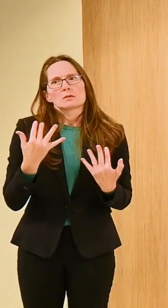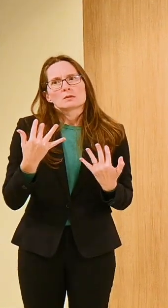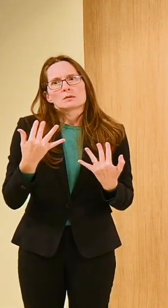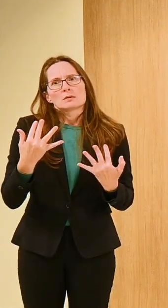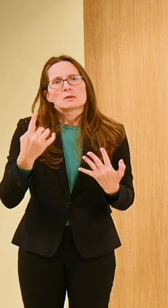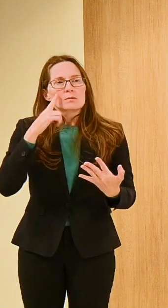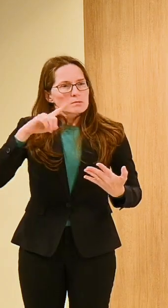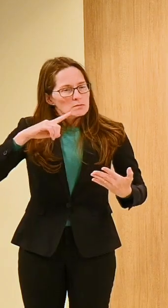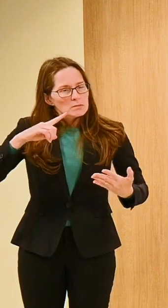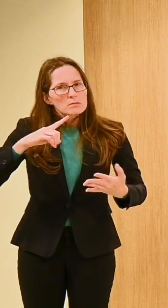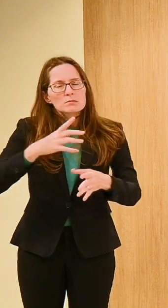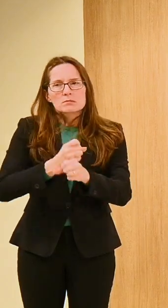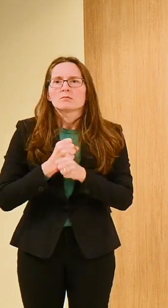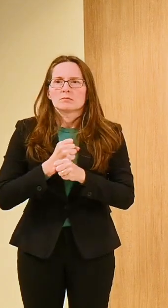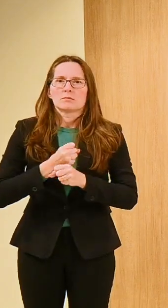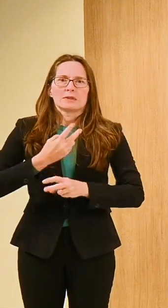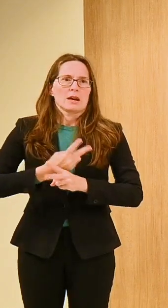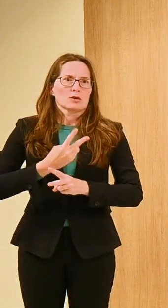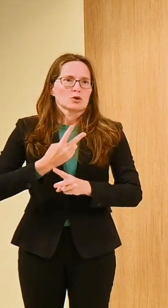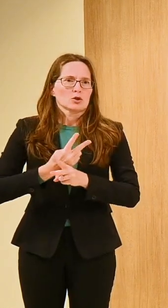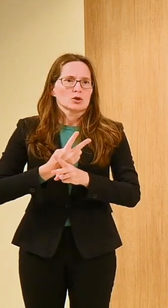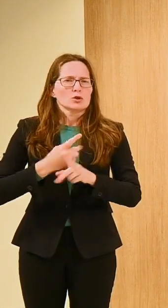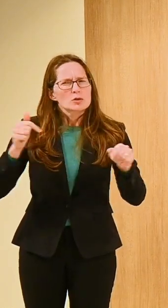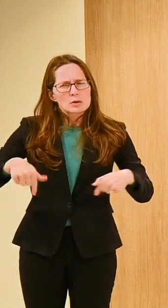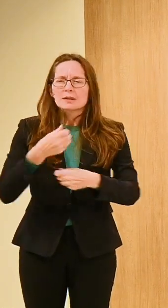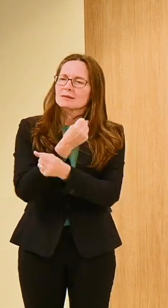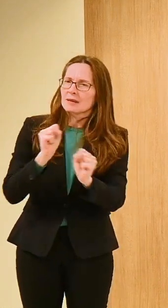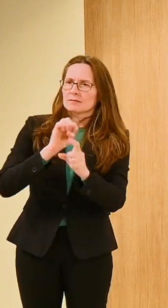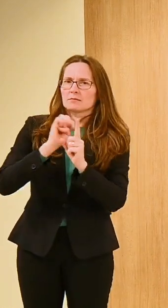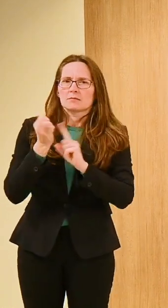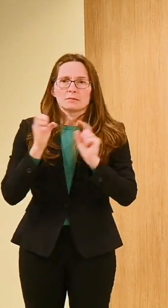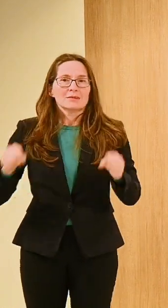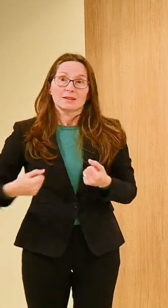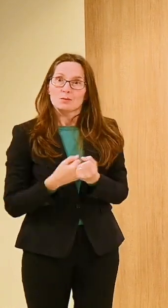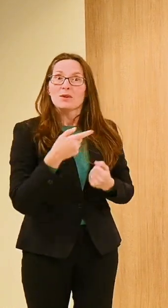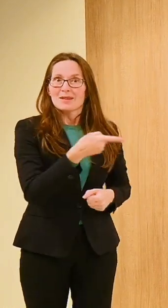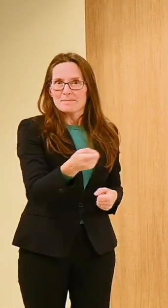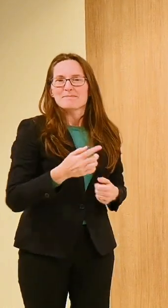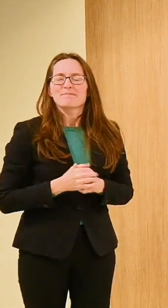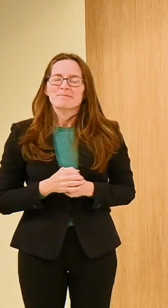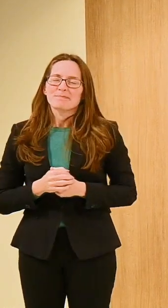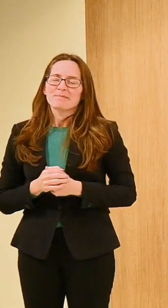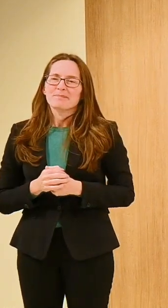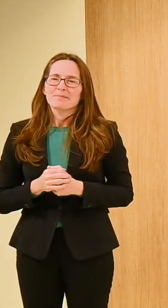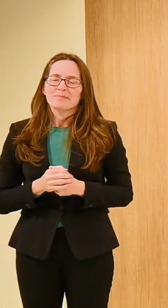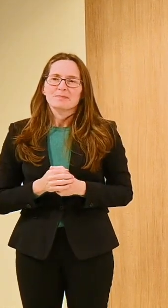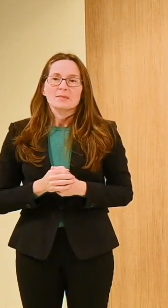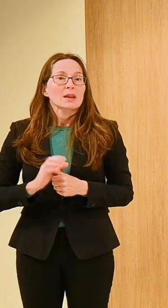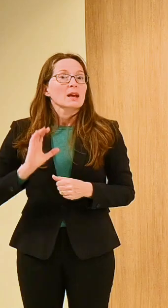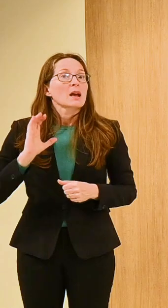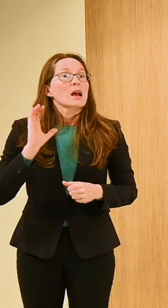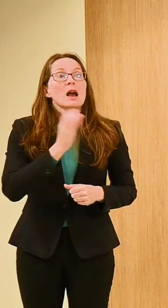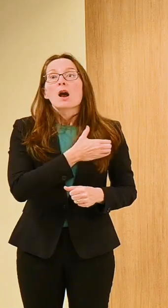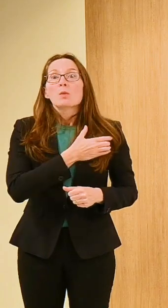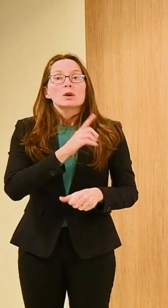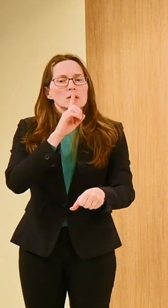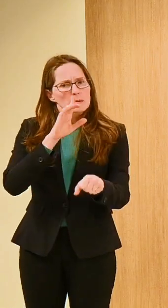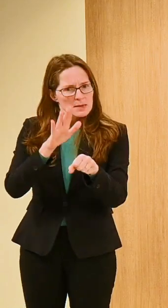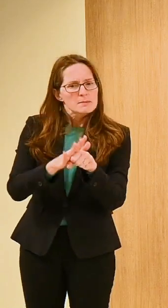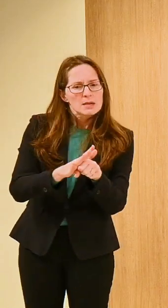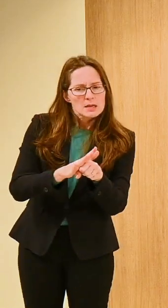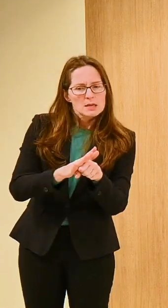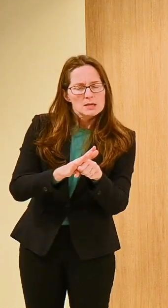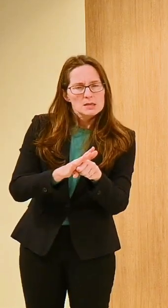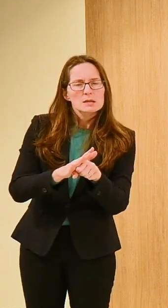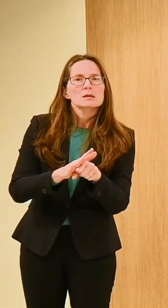that supports them. This county commitment is joined by state and philanthropic